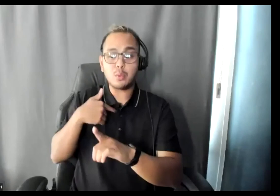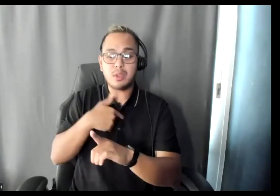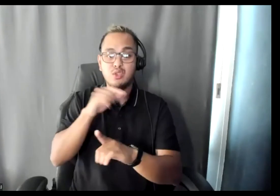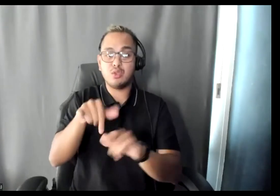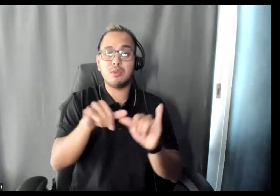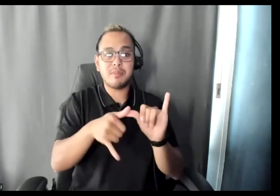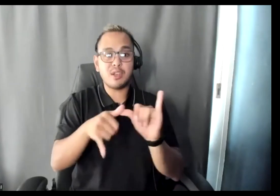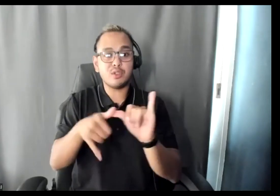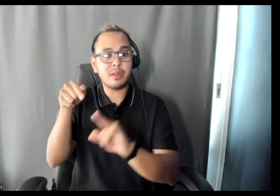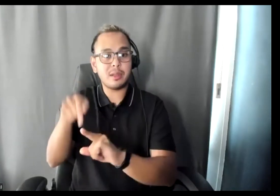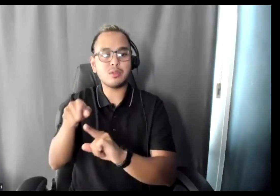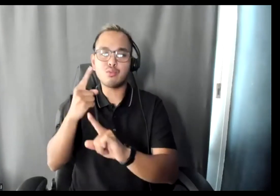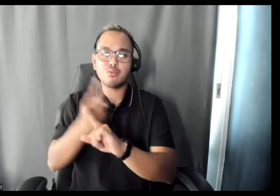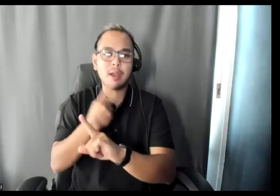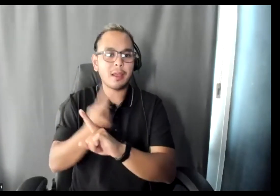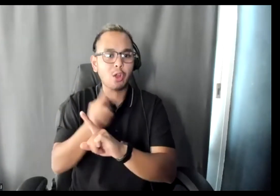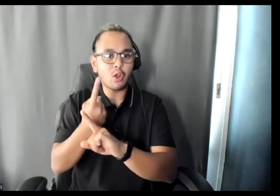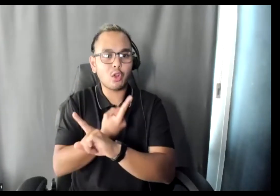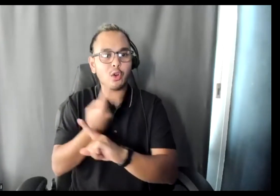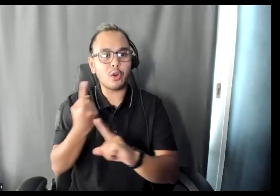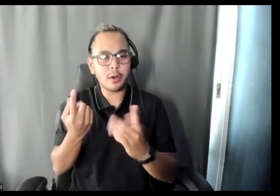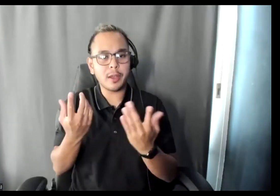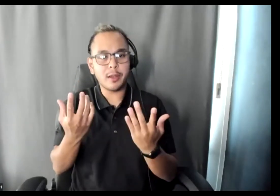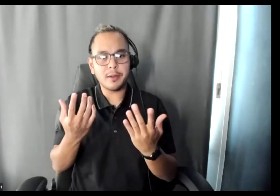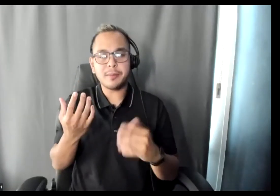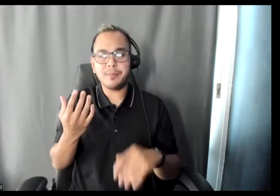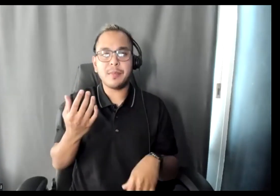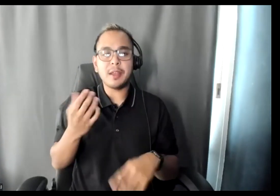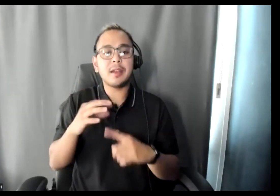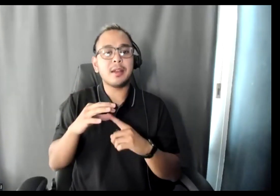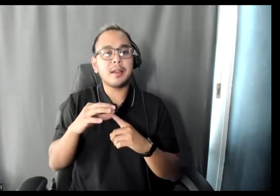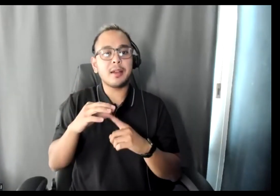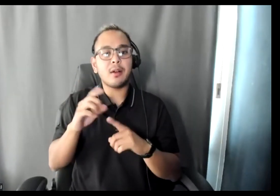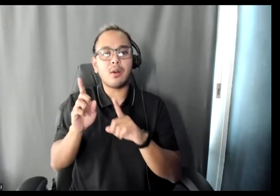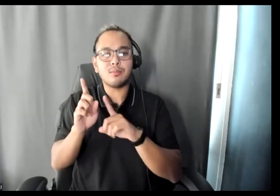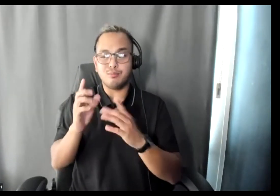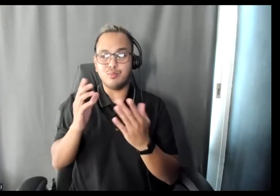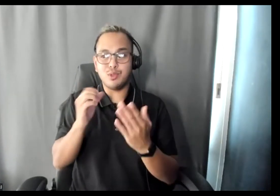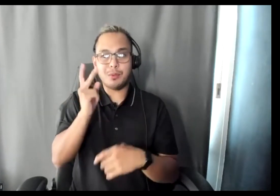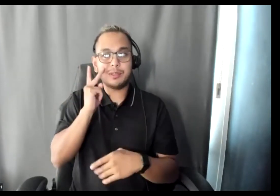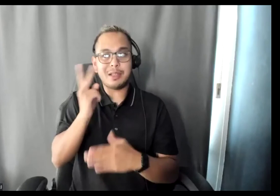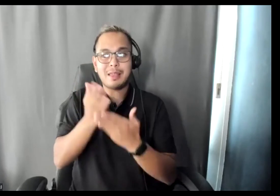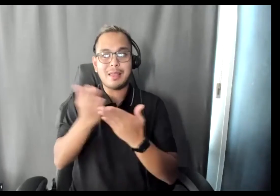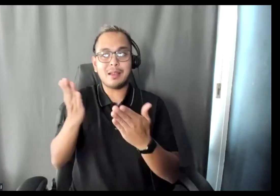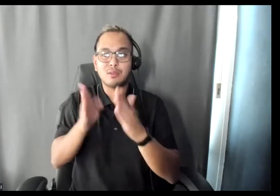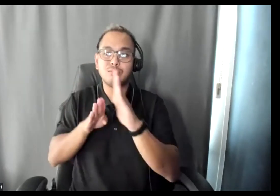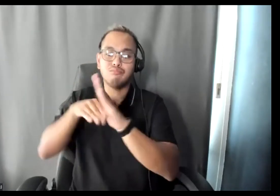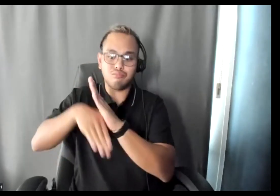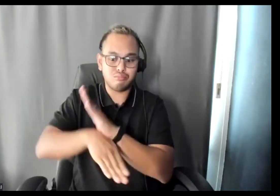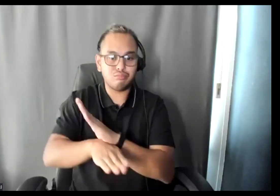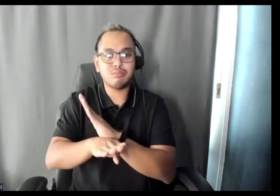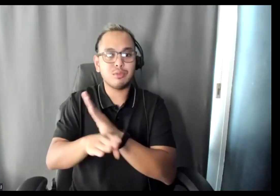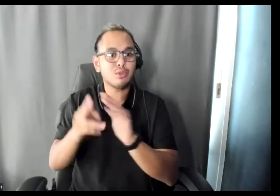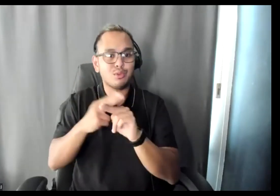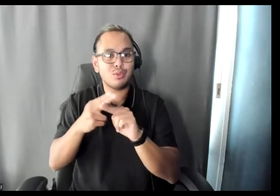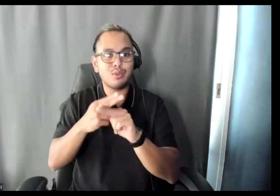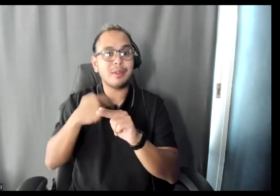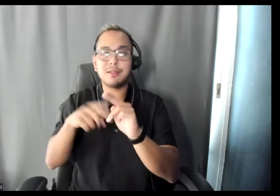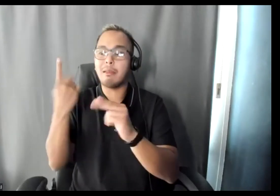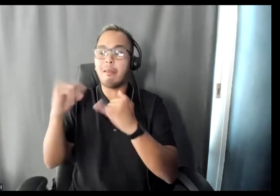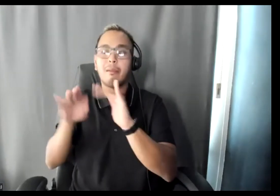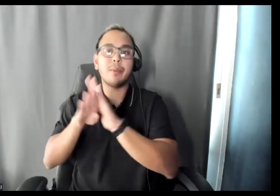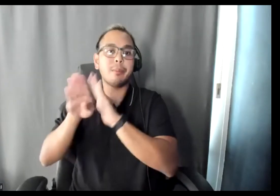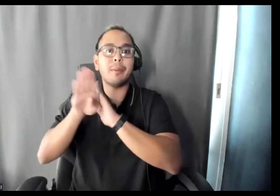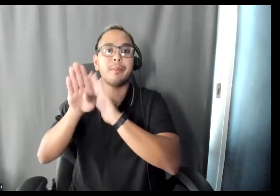on a regular basis, especially, you know, I don't think we see things settling down anytime soon. So having like a really clear pulse